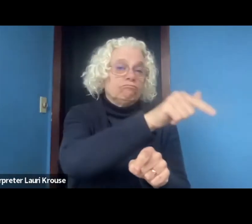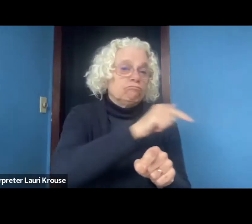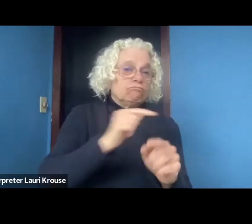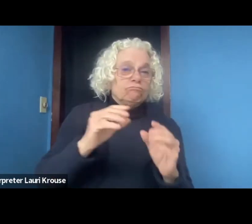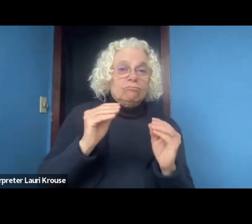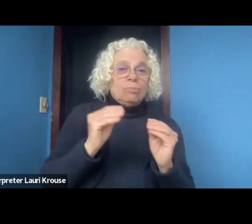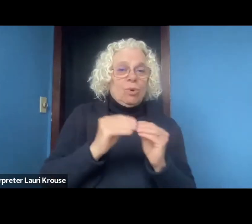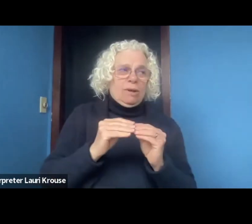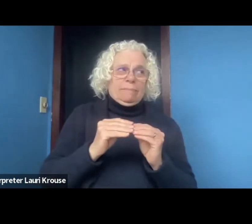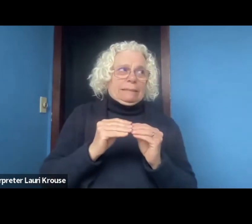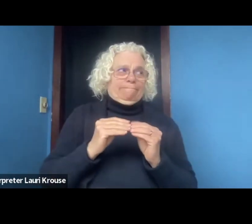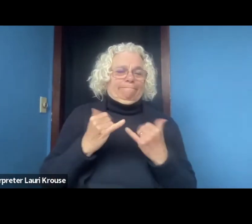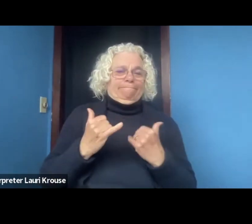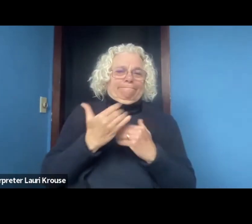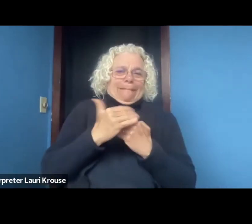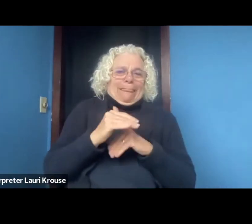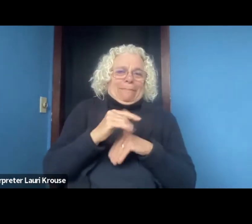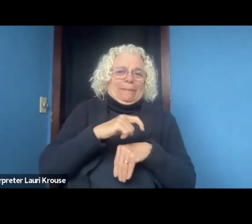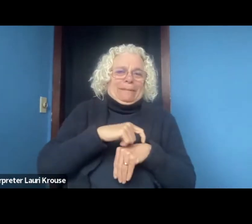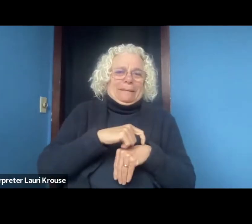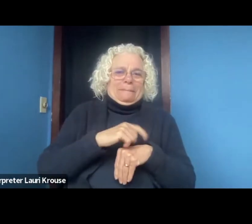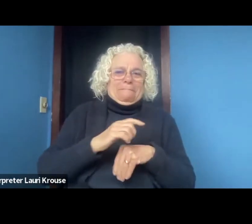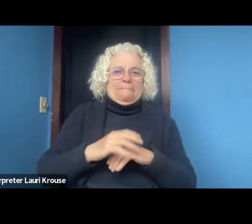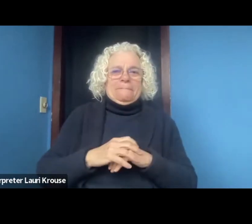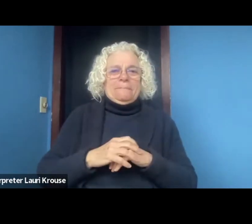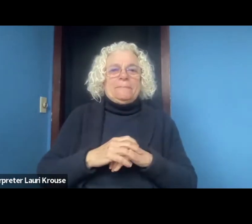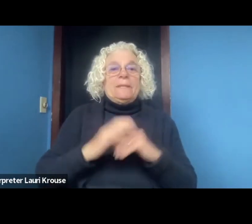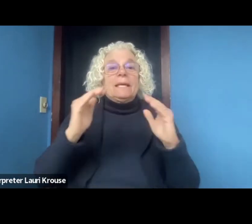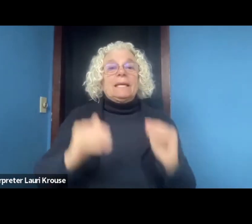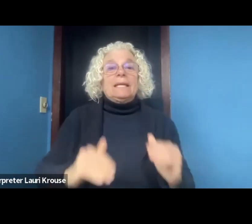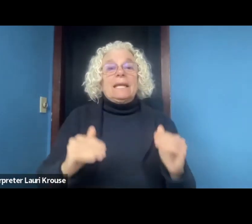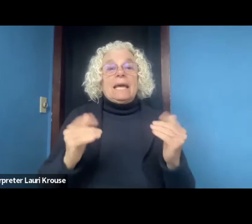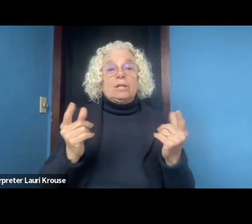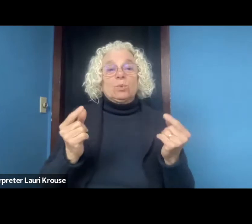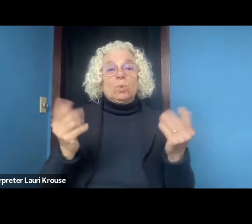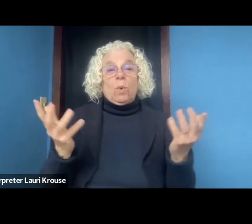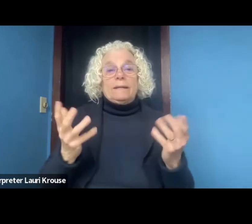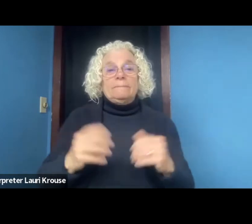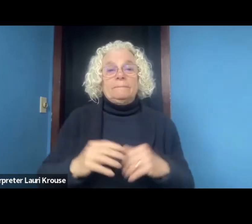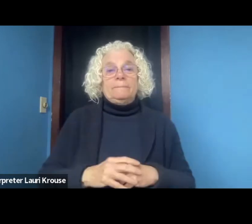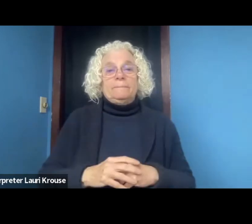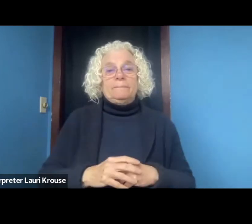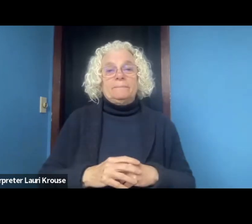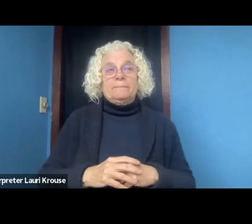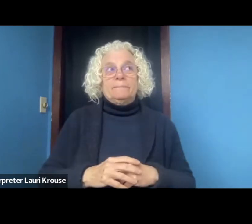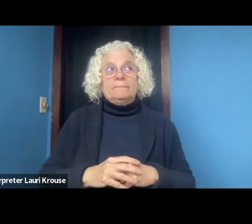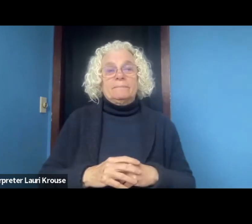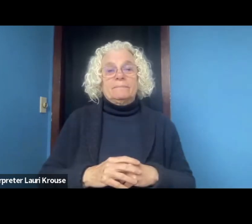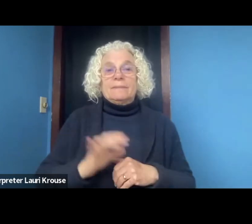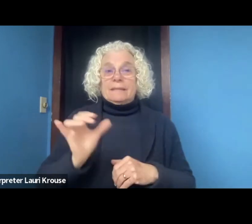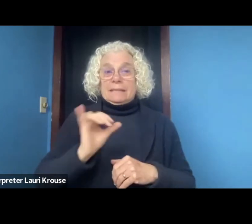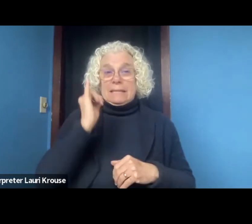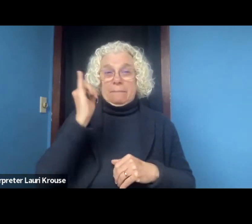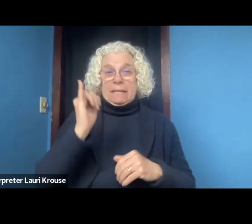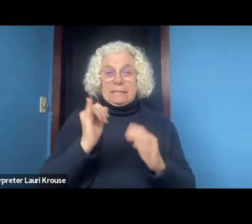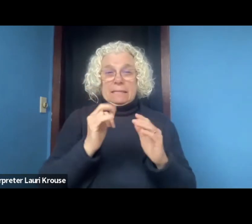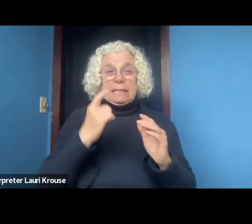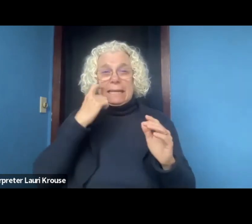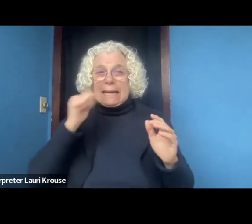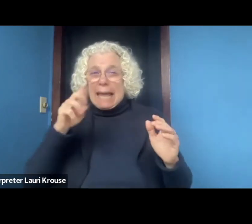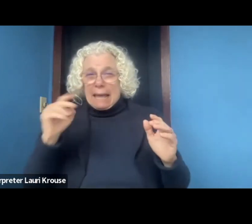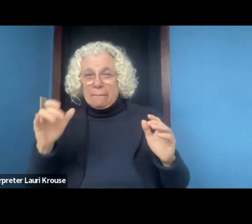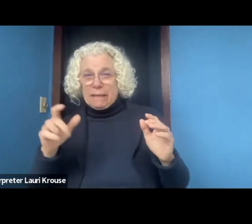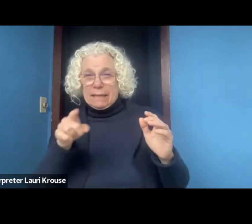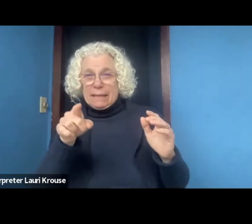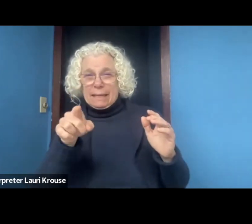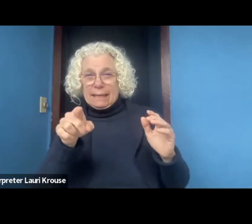don't have a lot of time. This next portion is, I want you to imagine, let's just take that same rhythm that Amy shared with us.